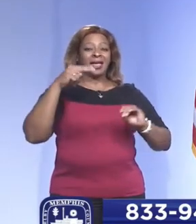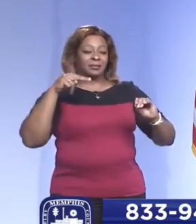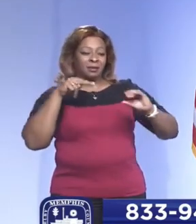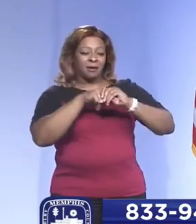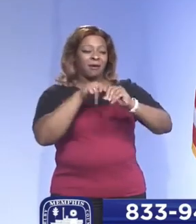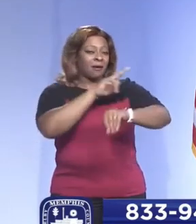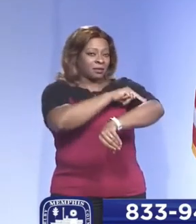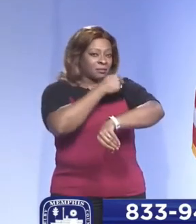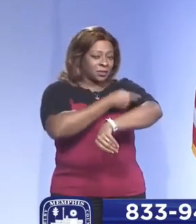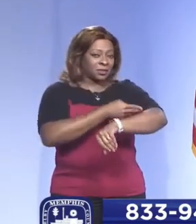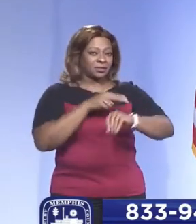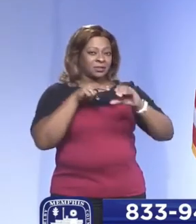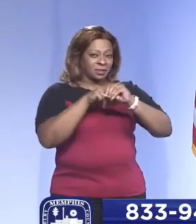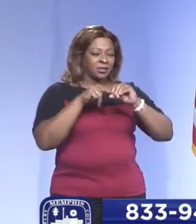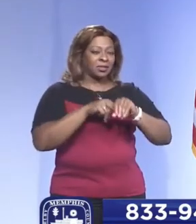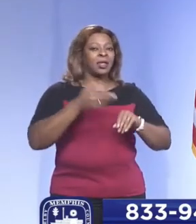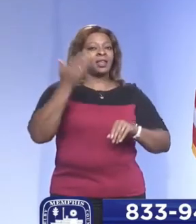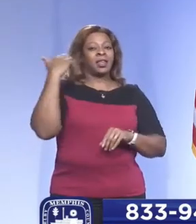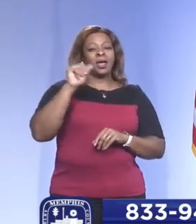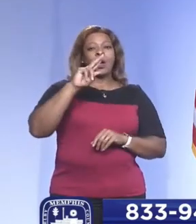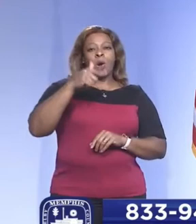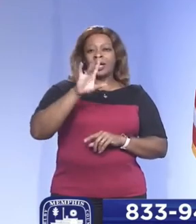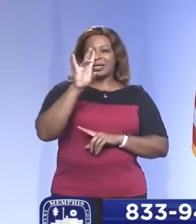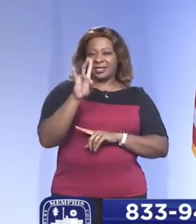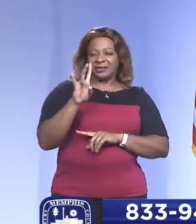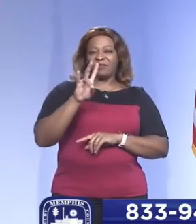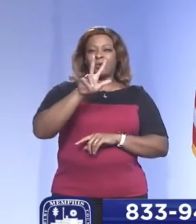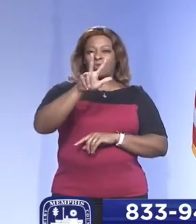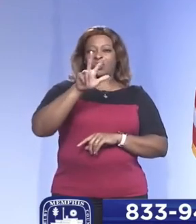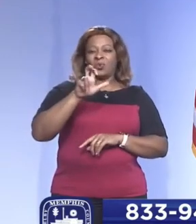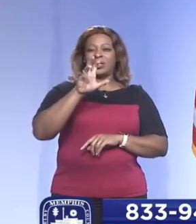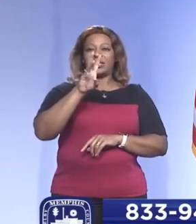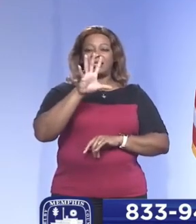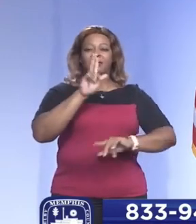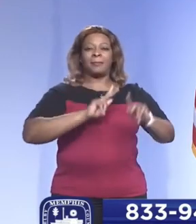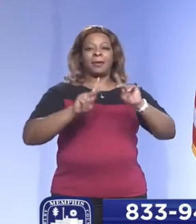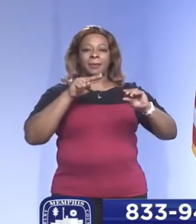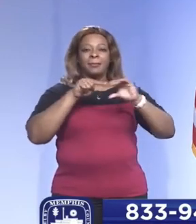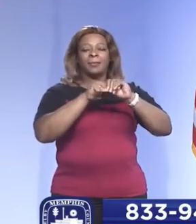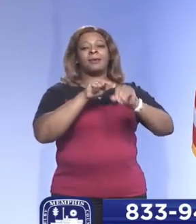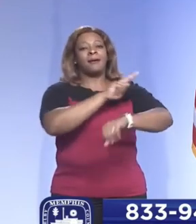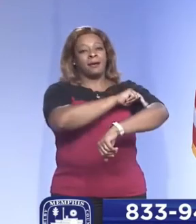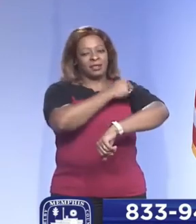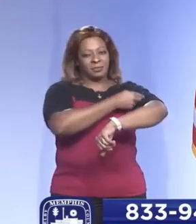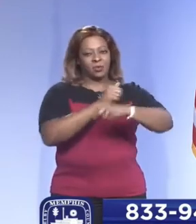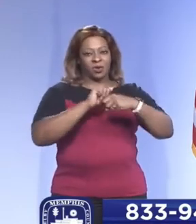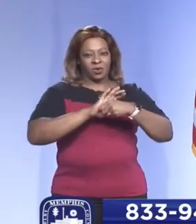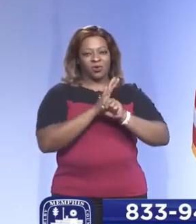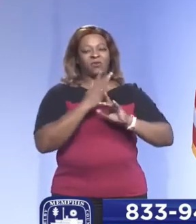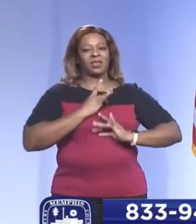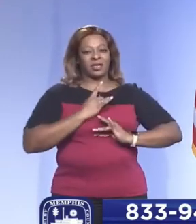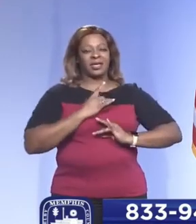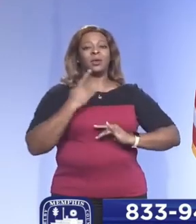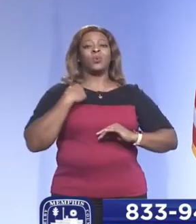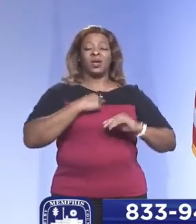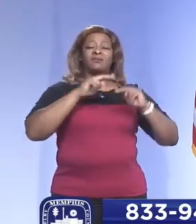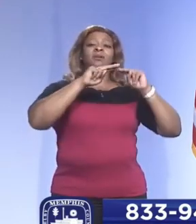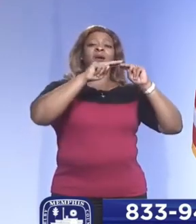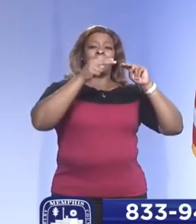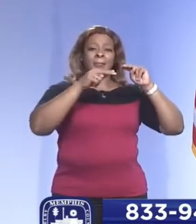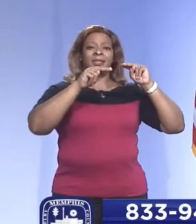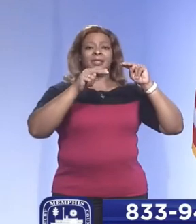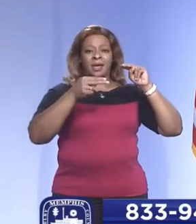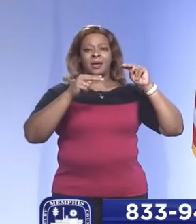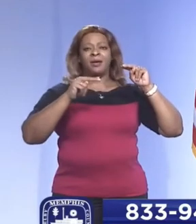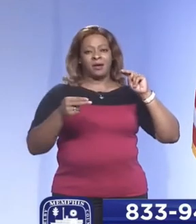highest numbers in the hospital, was on August the 7th, with 365 people in the hospital. So we've come down quite a bit from those